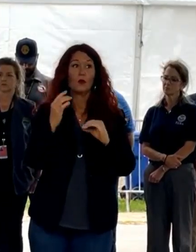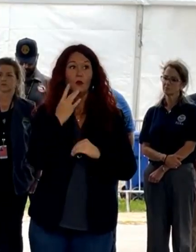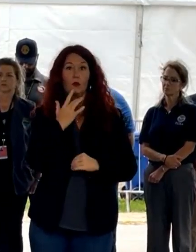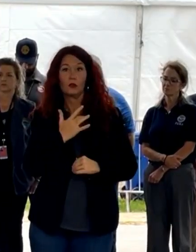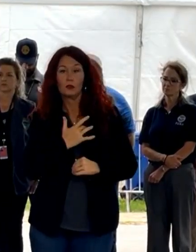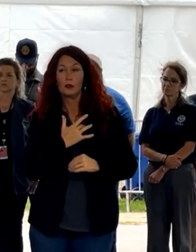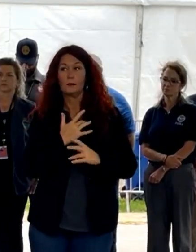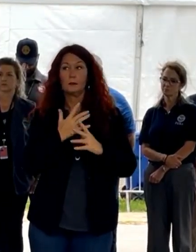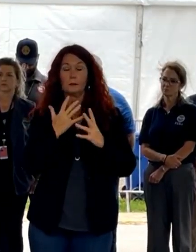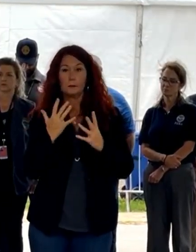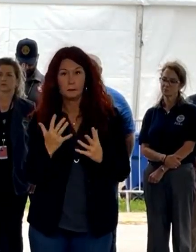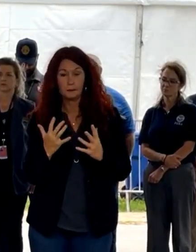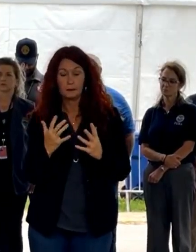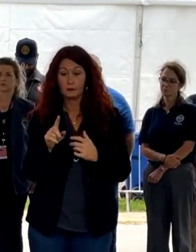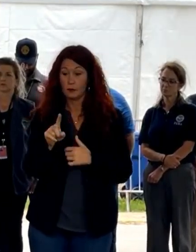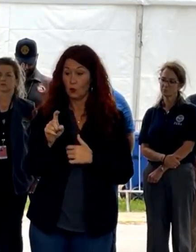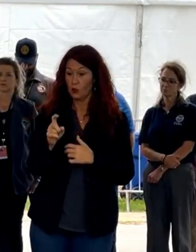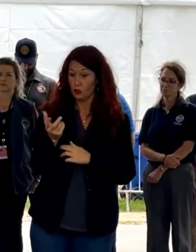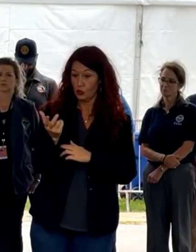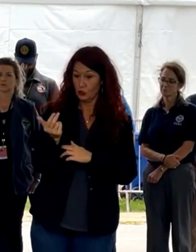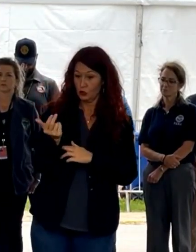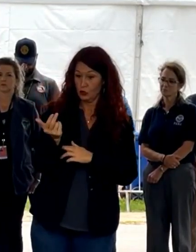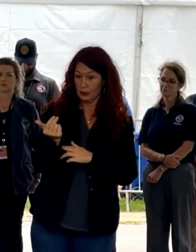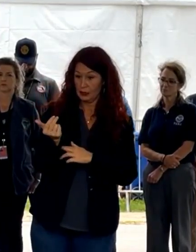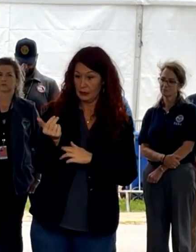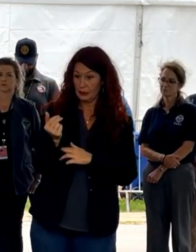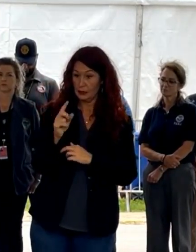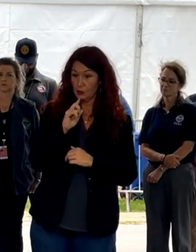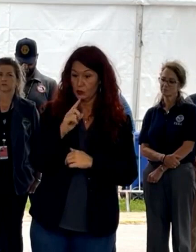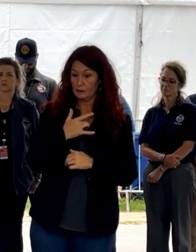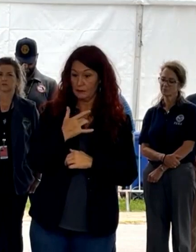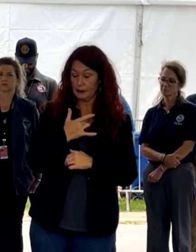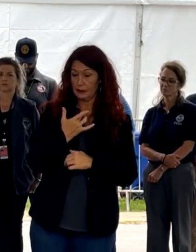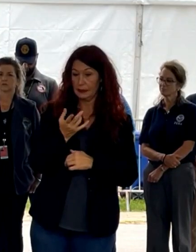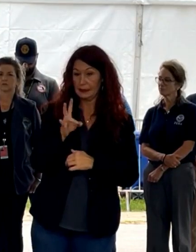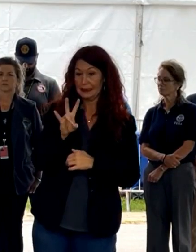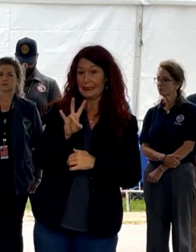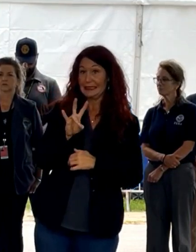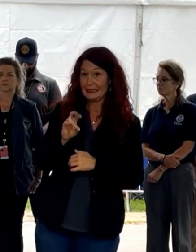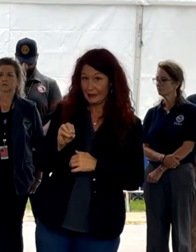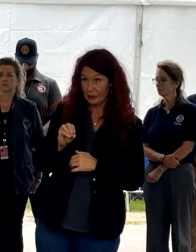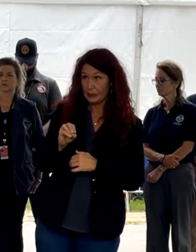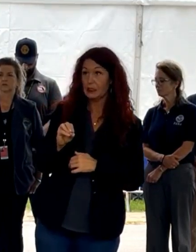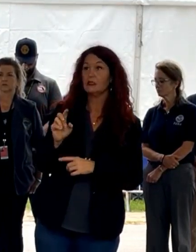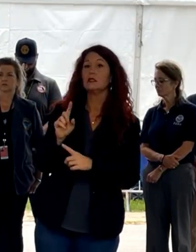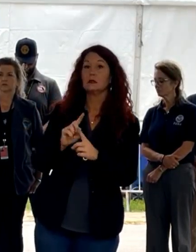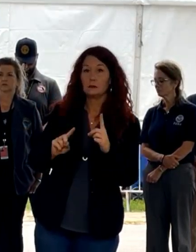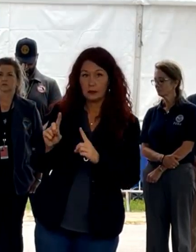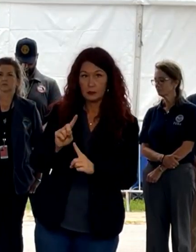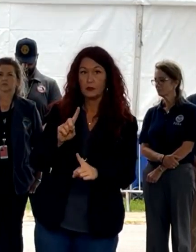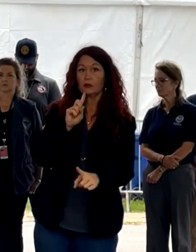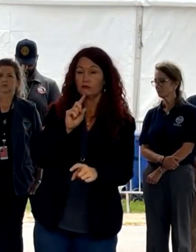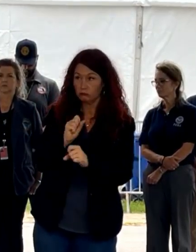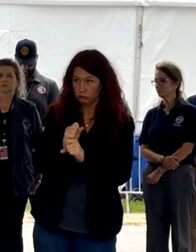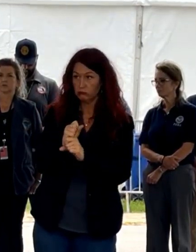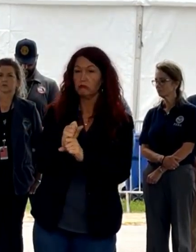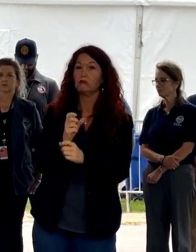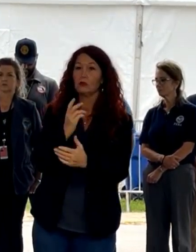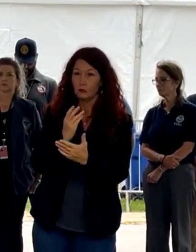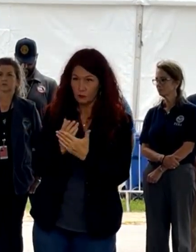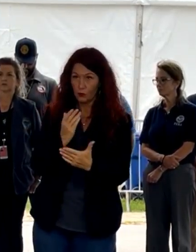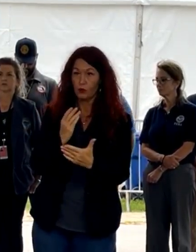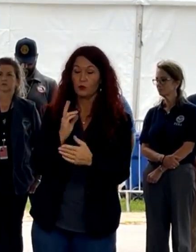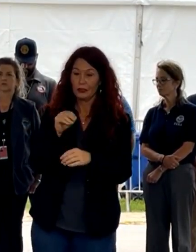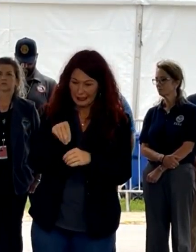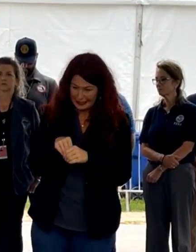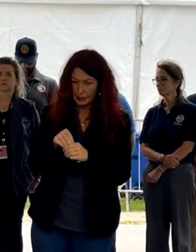that 113, only around 70 of those are people we have been able to confirm were in fact in